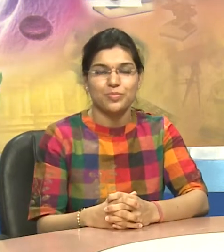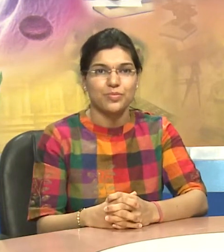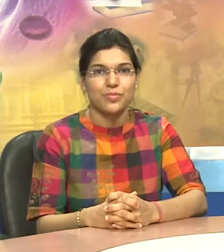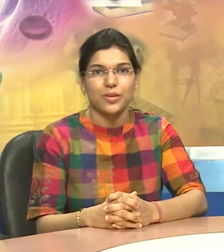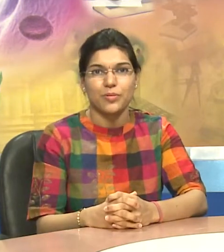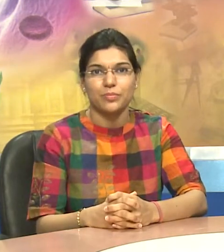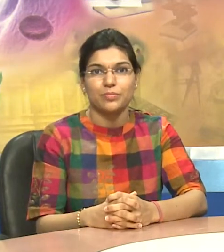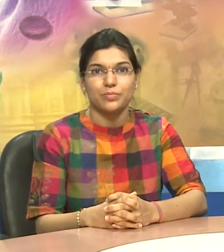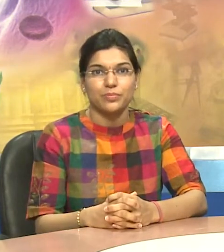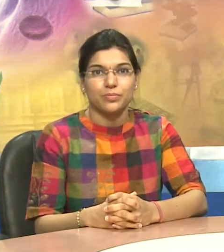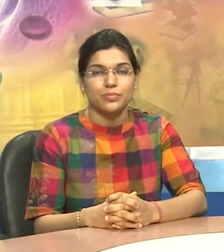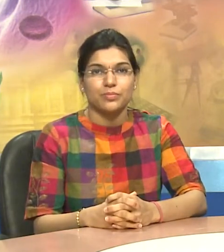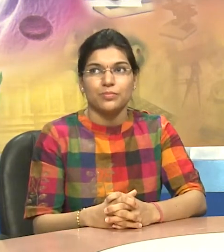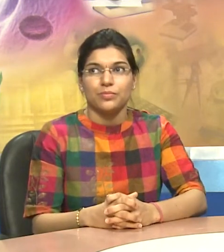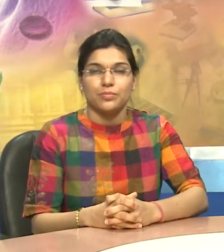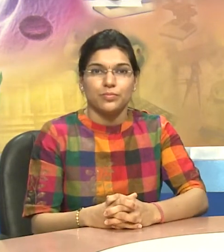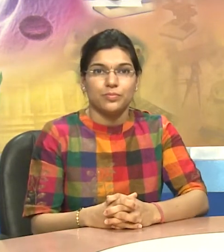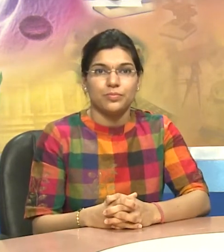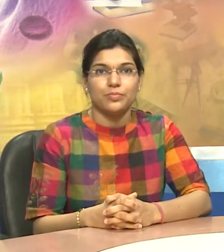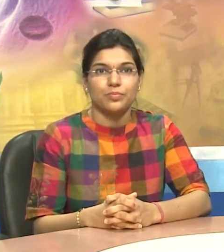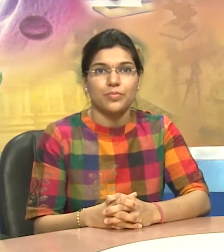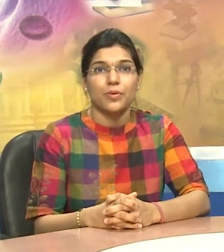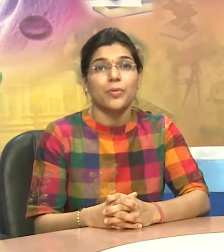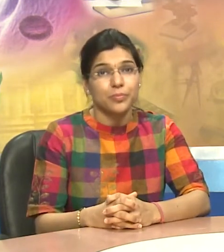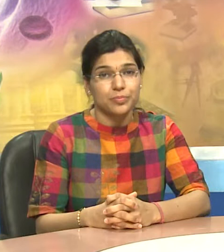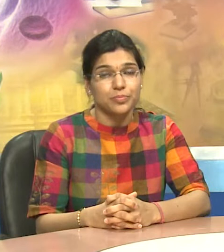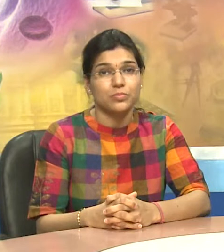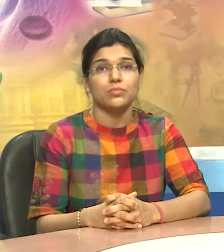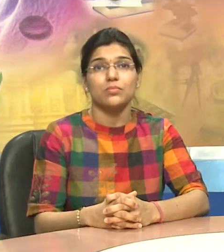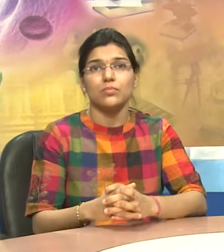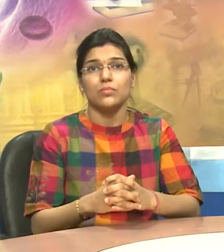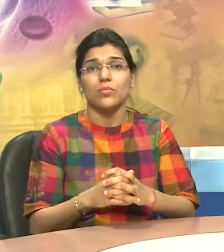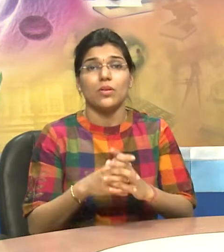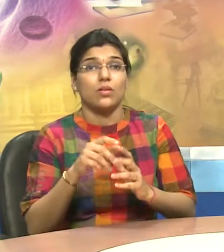noise, negative sound.